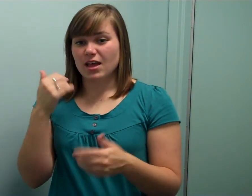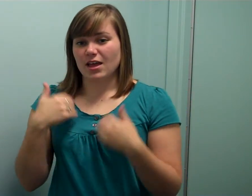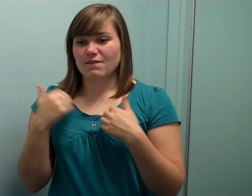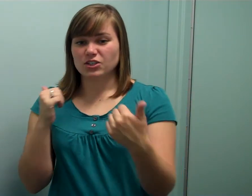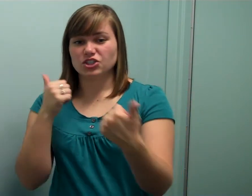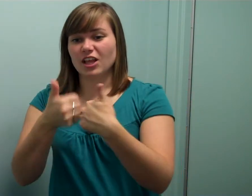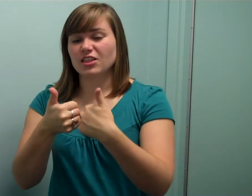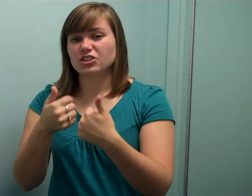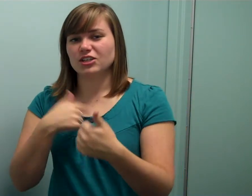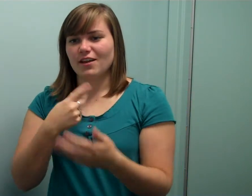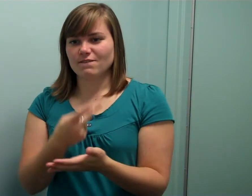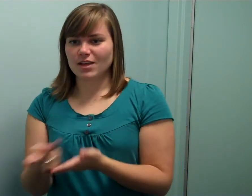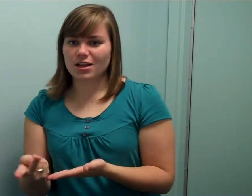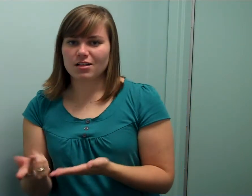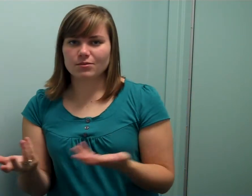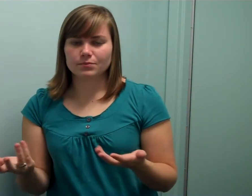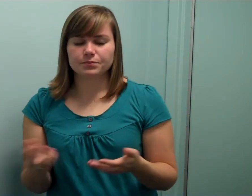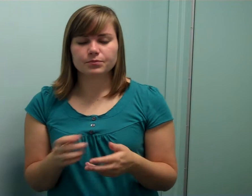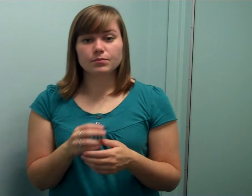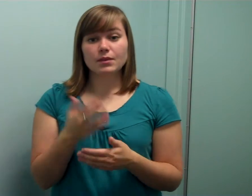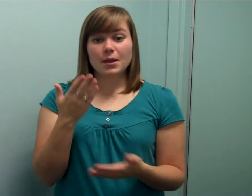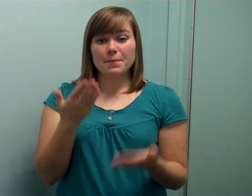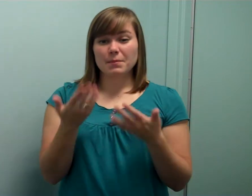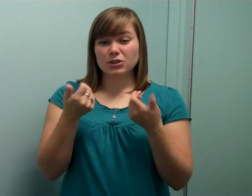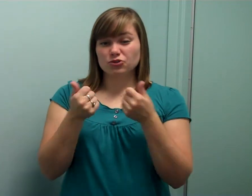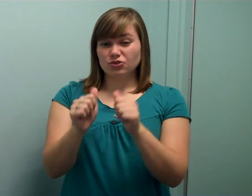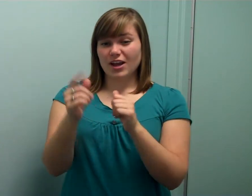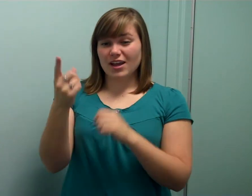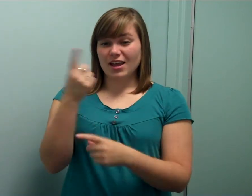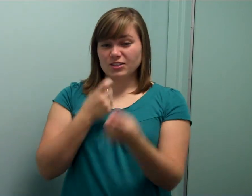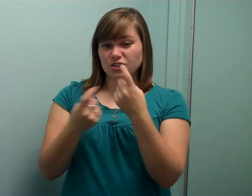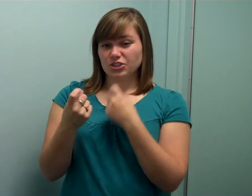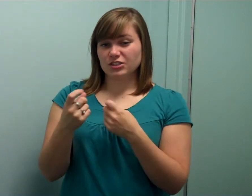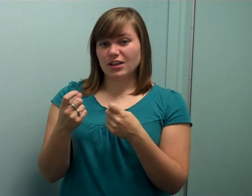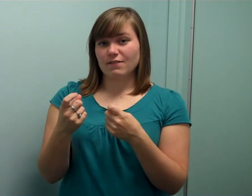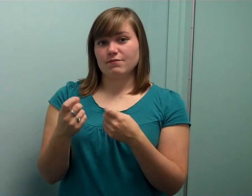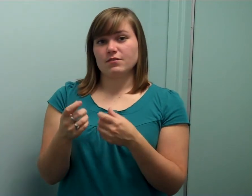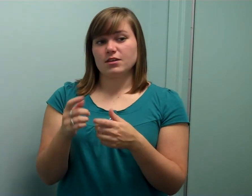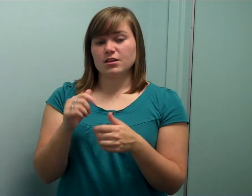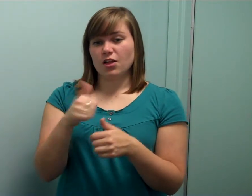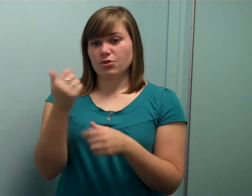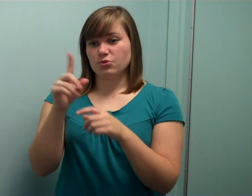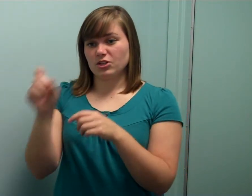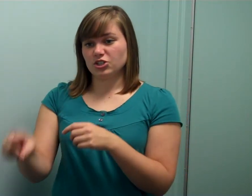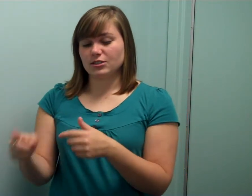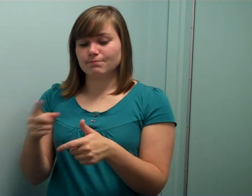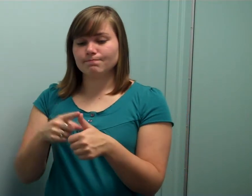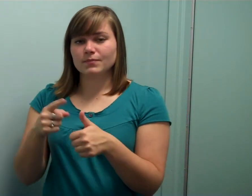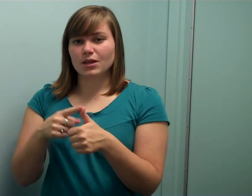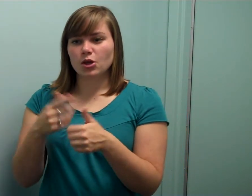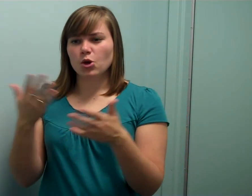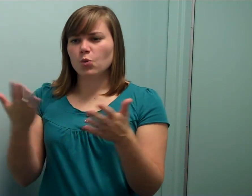me? Or try some of these questions instead. What am I excited about